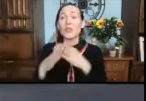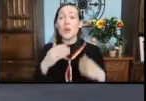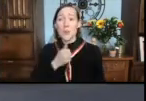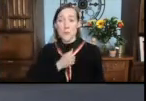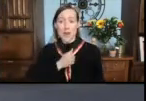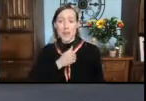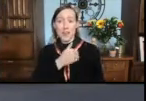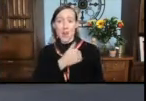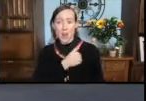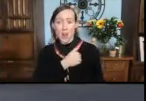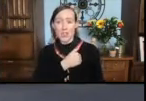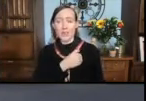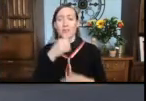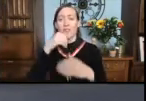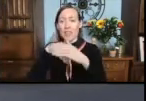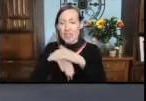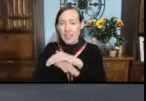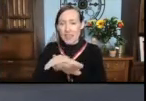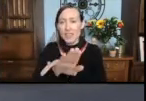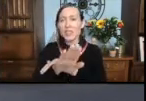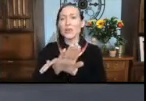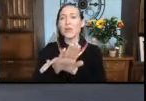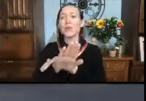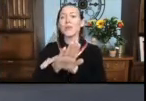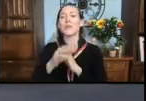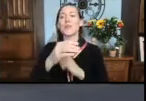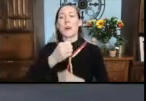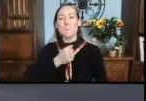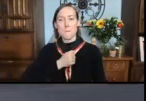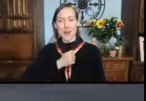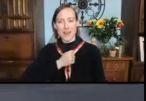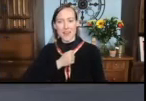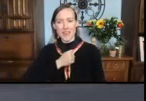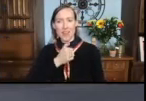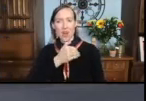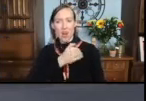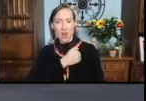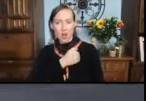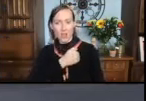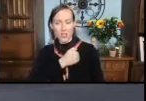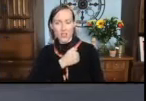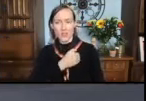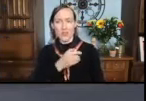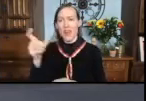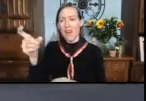into my heart, into my